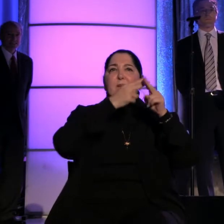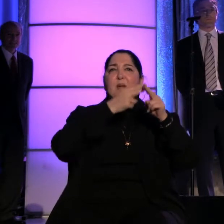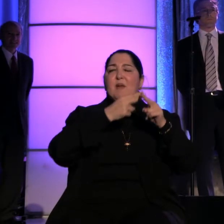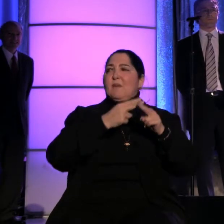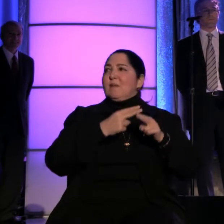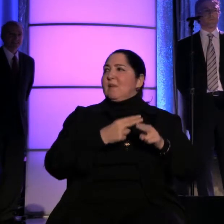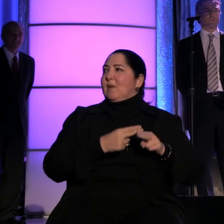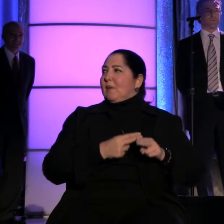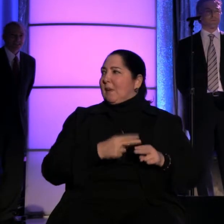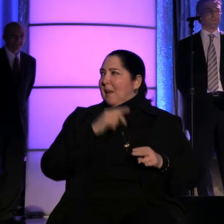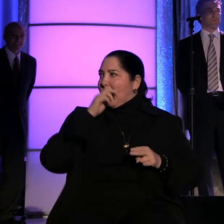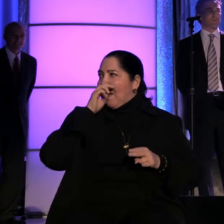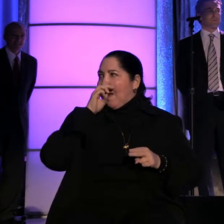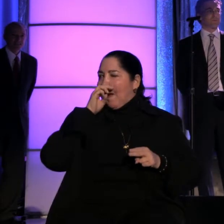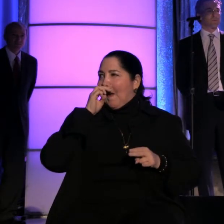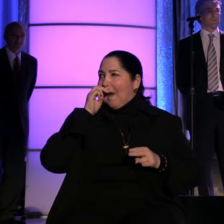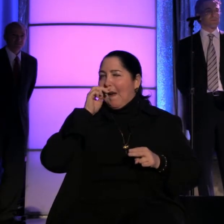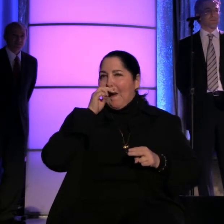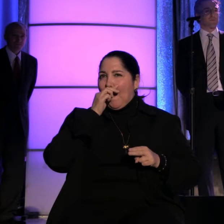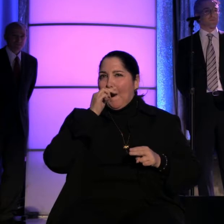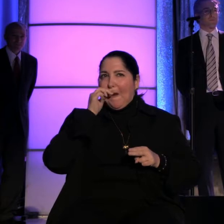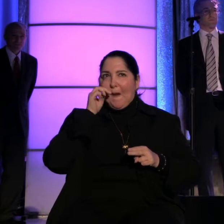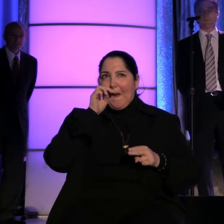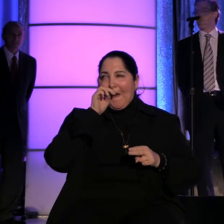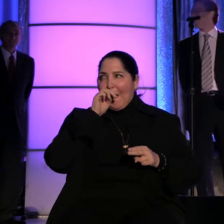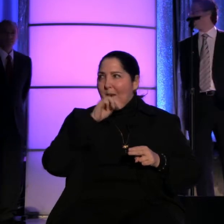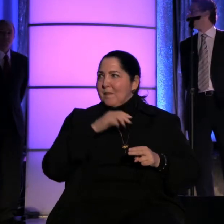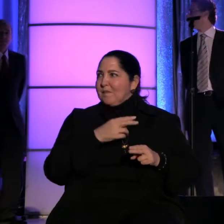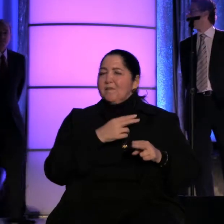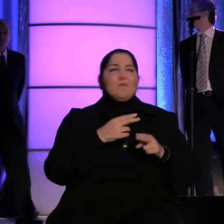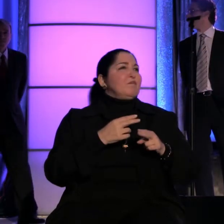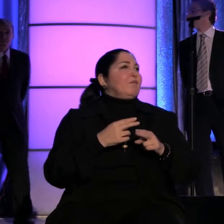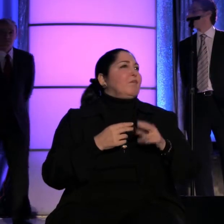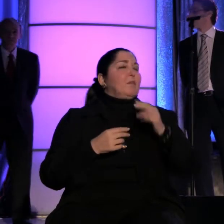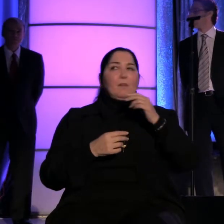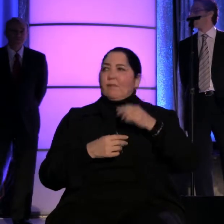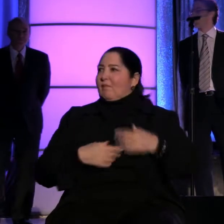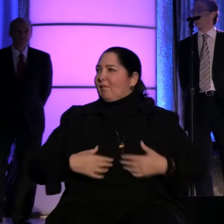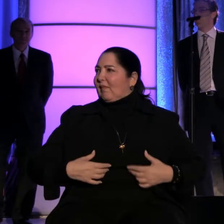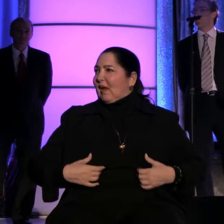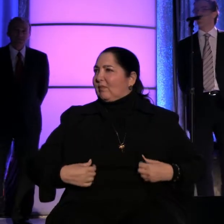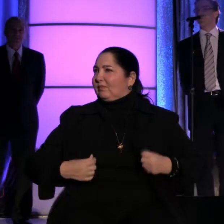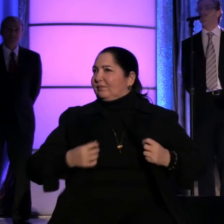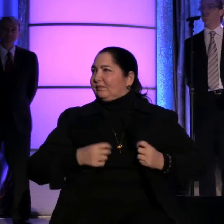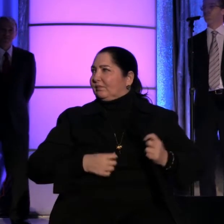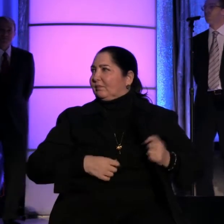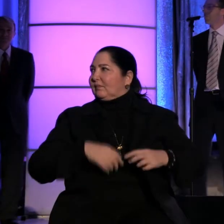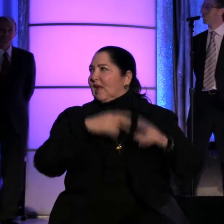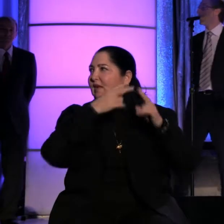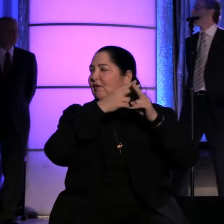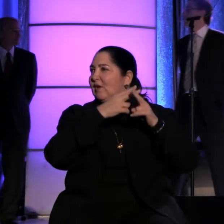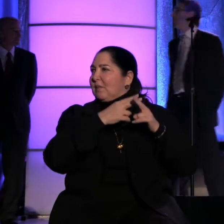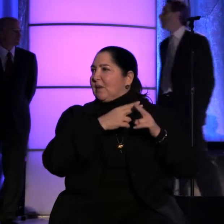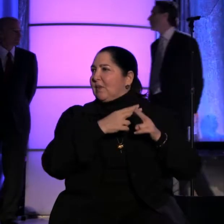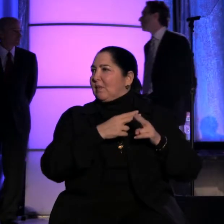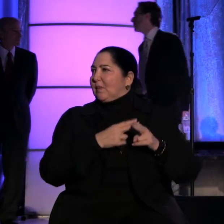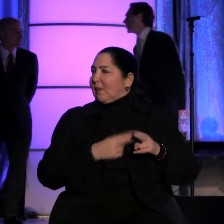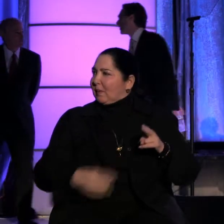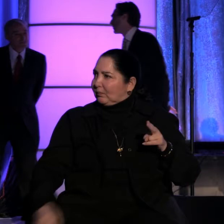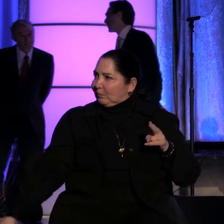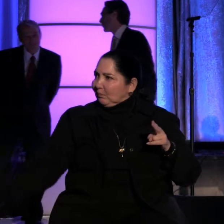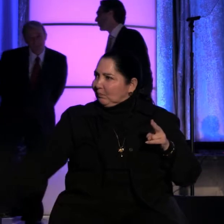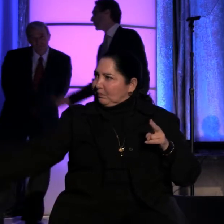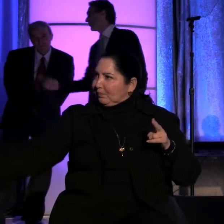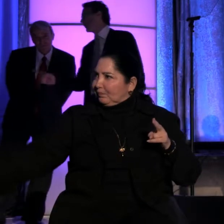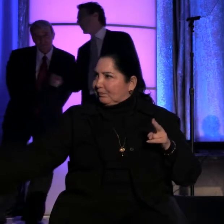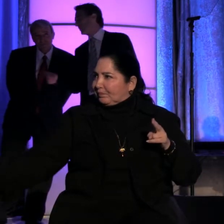order. Terry Hennessy is our Director of Theater Programming, Eric Berghammer, EVP Theater Operations, Margaret Holmes is our General Manager